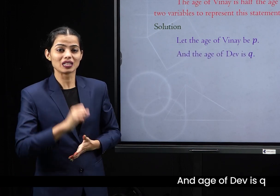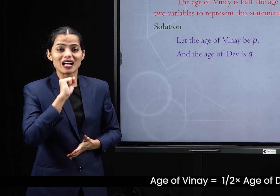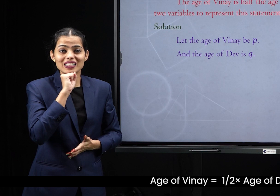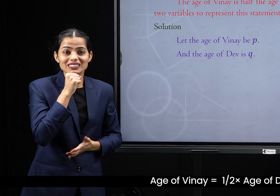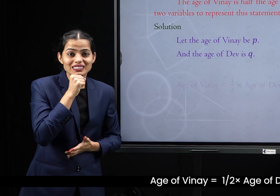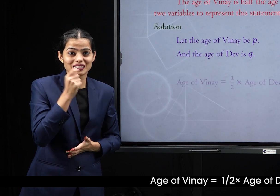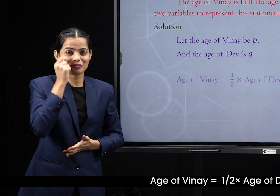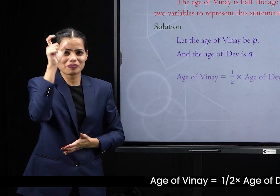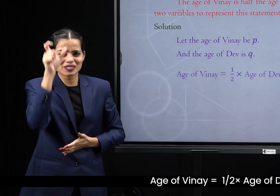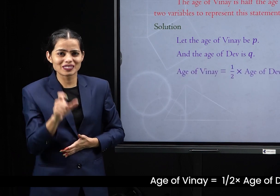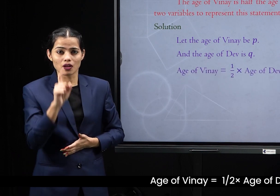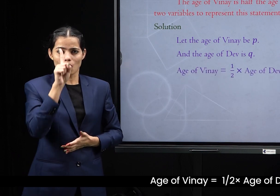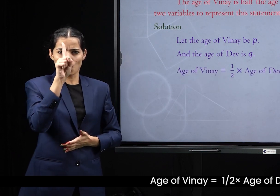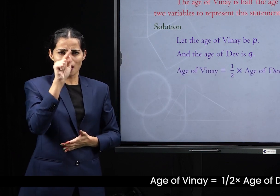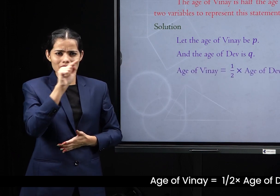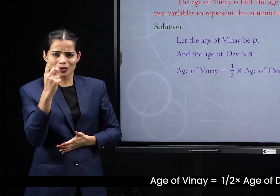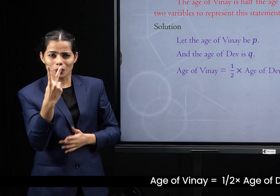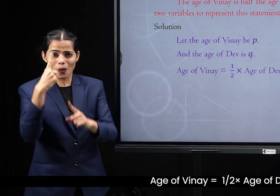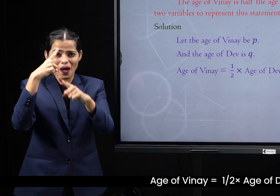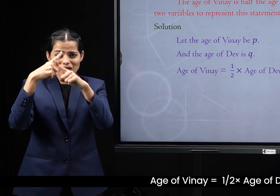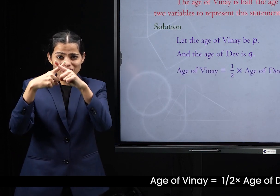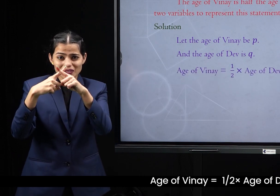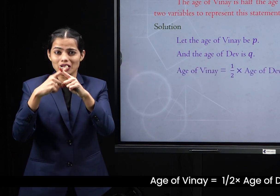Age of Vinay is equal to half into age of Dev.